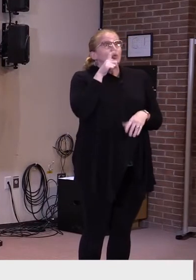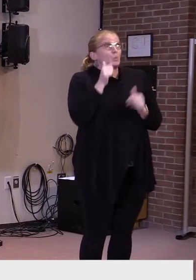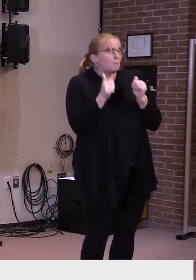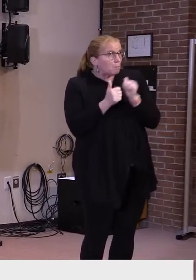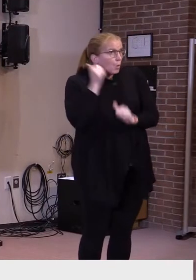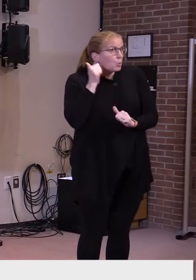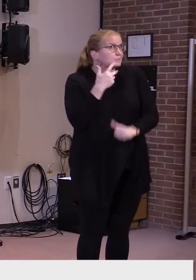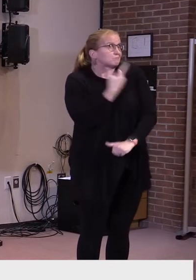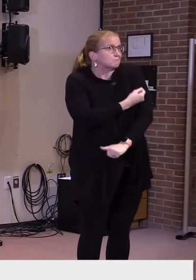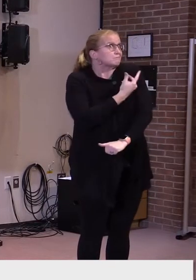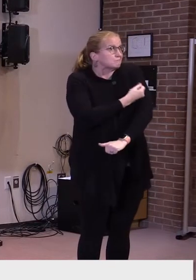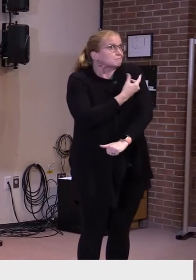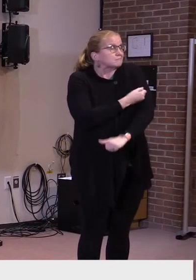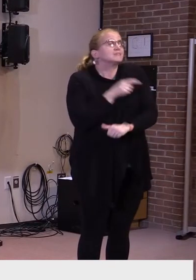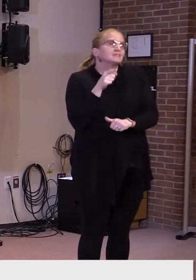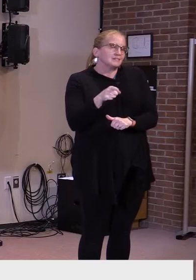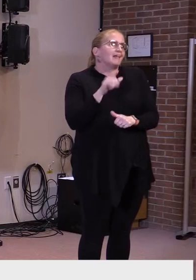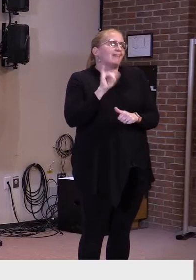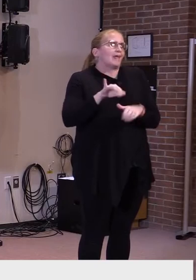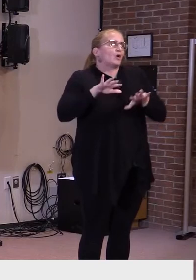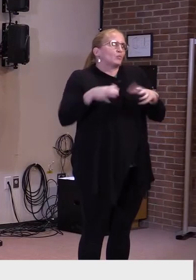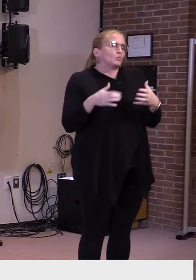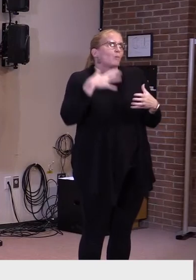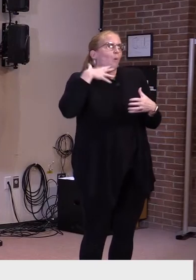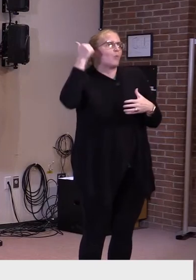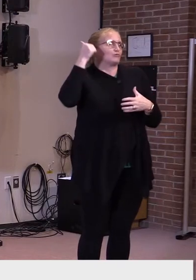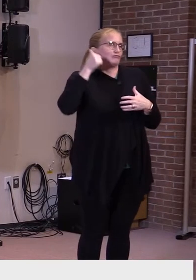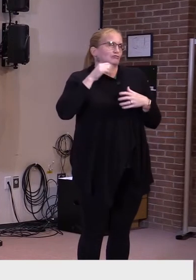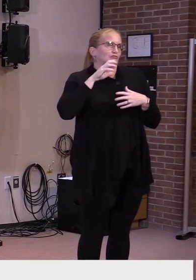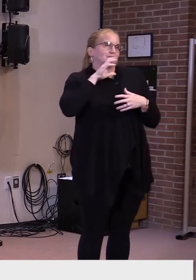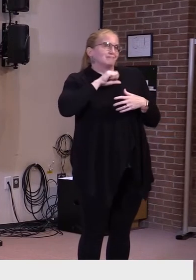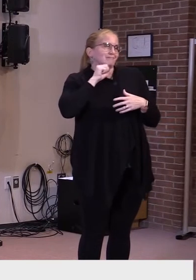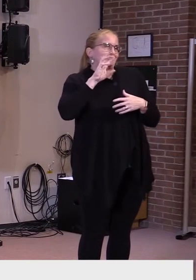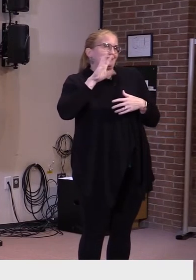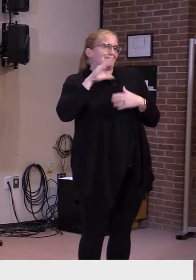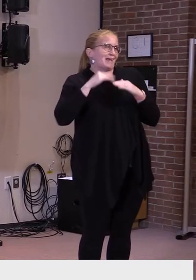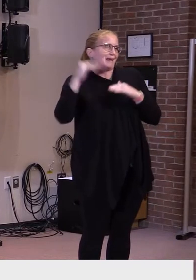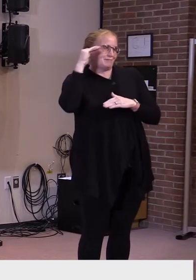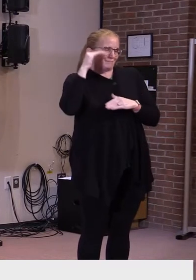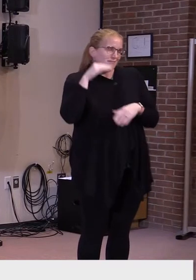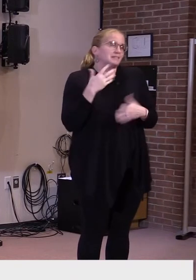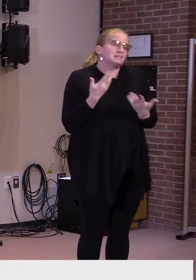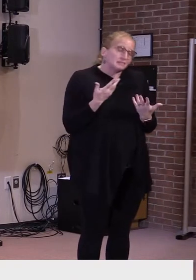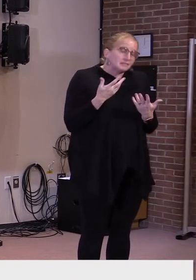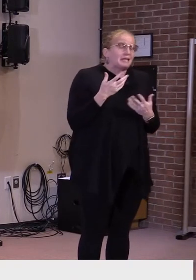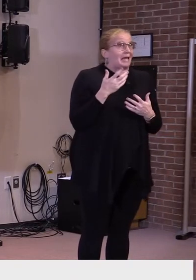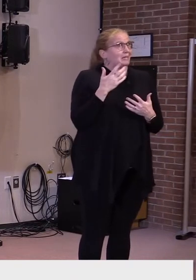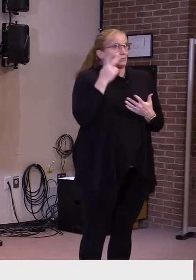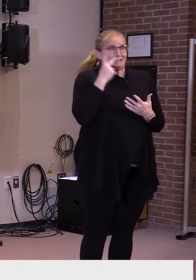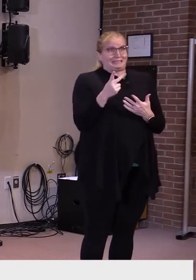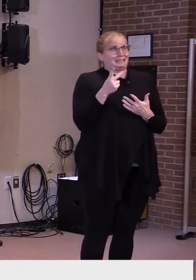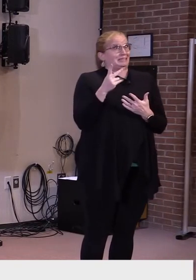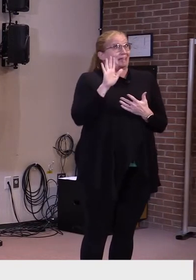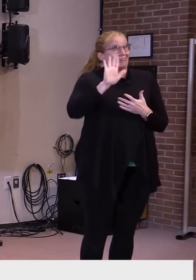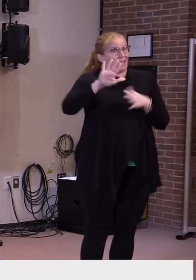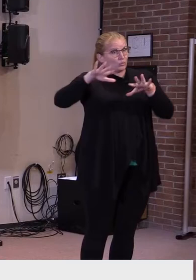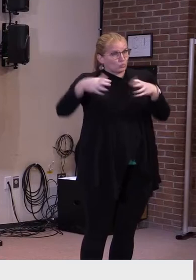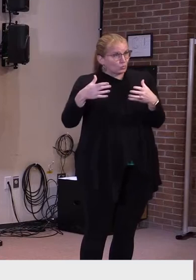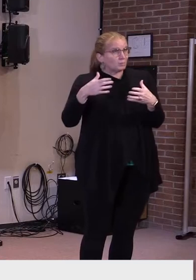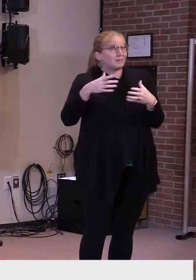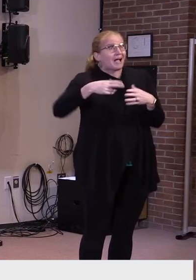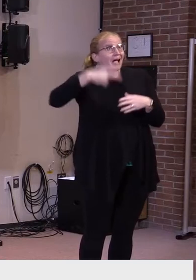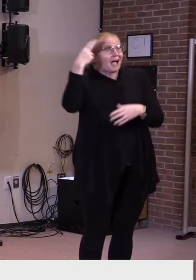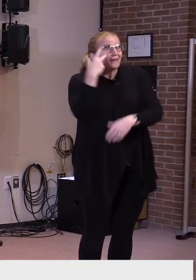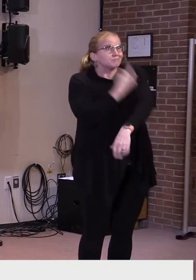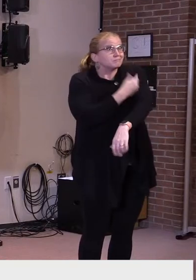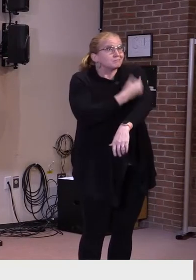groups of people who receive the most booster doses. And what we see is very clear. Cases among that group are going